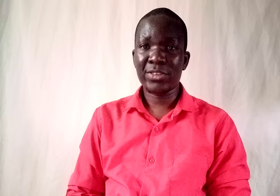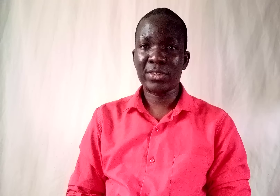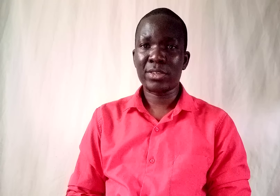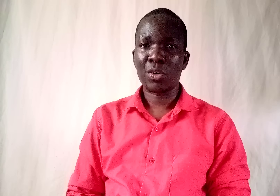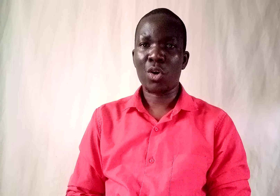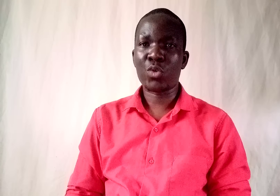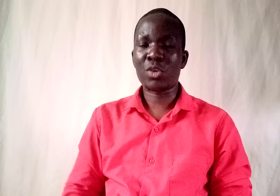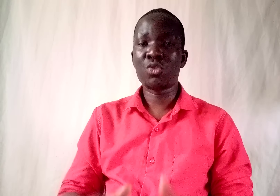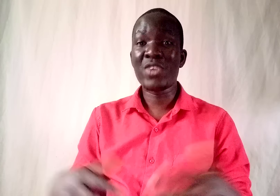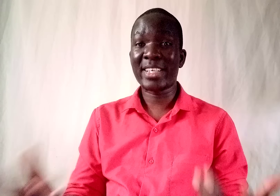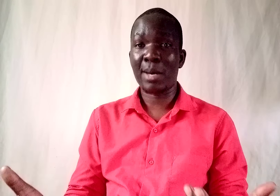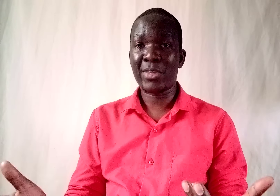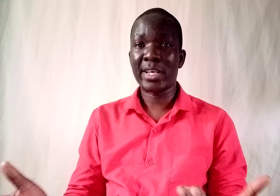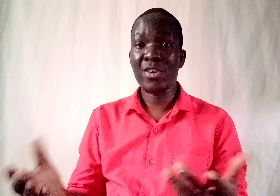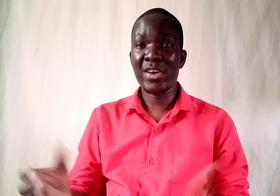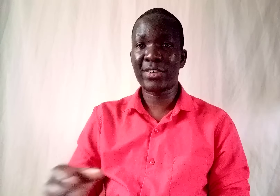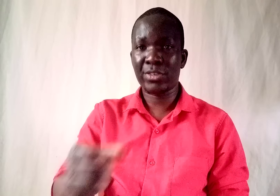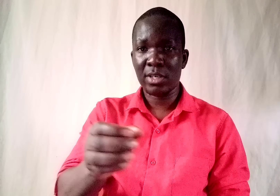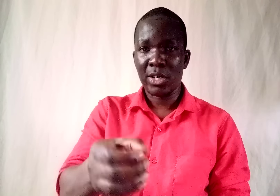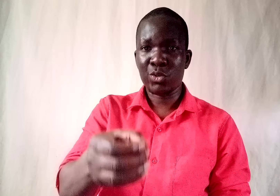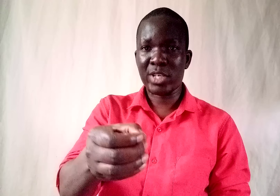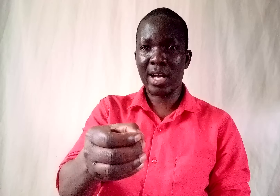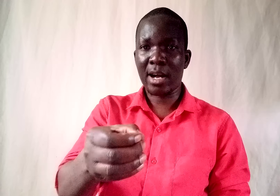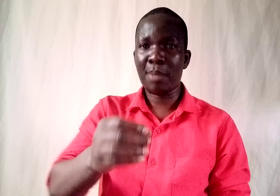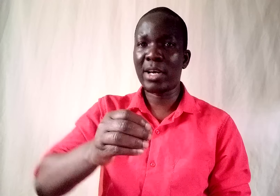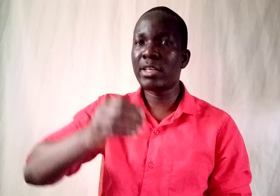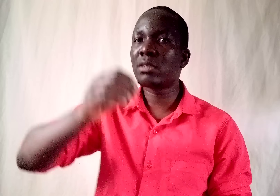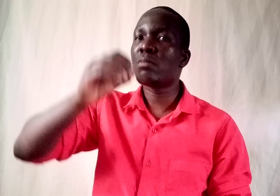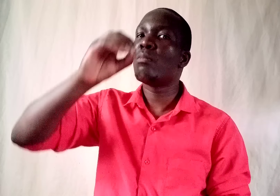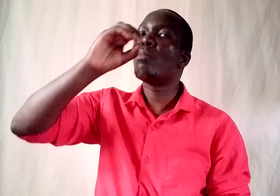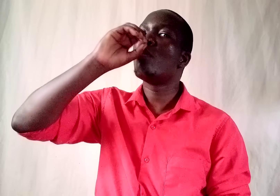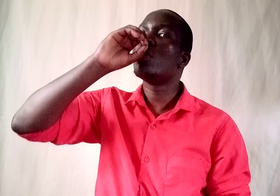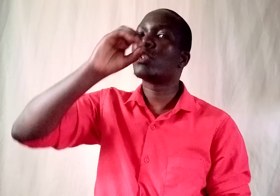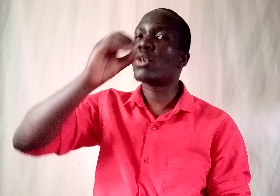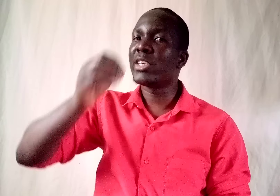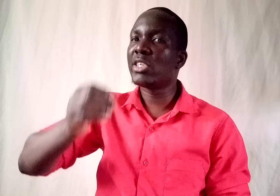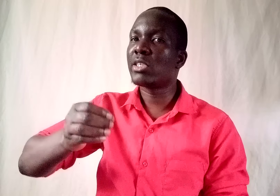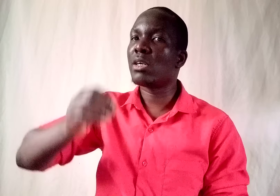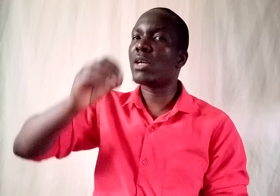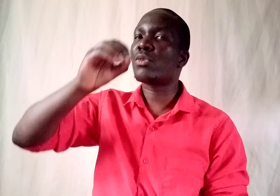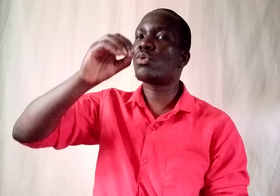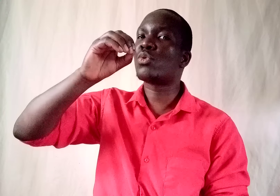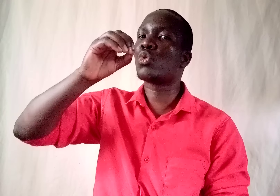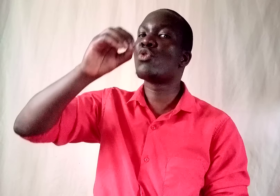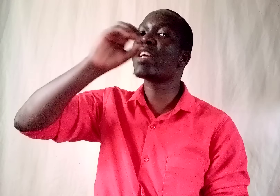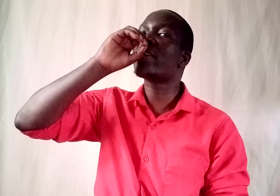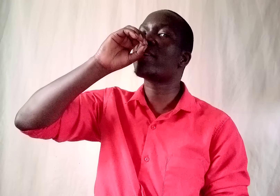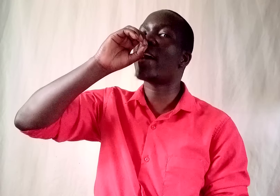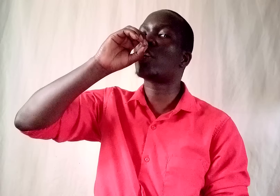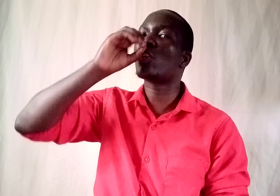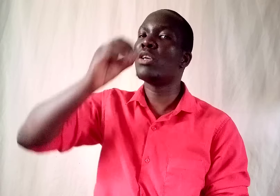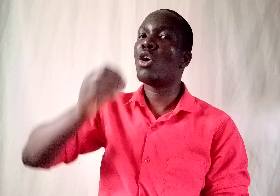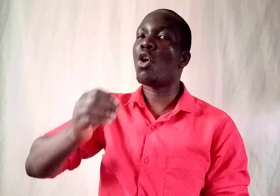drinks, or you want to drink something. Drinks. You take a cup like this. So this is to drink, the action,